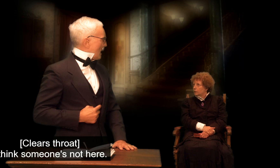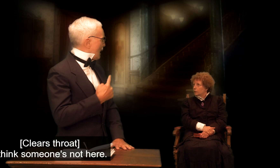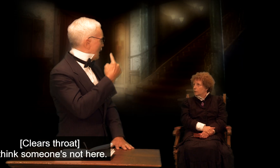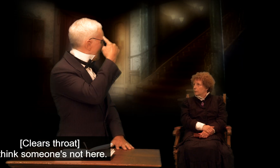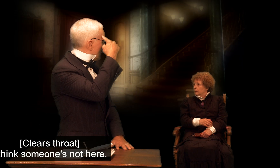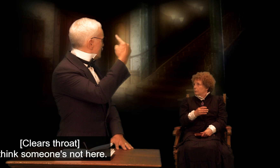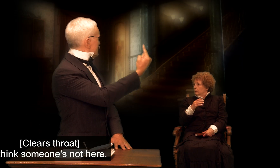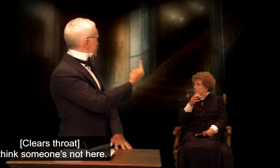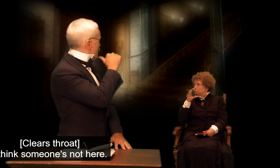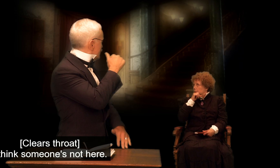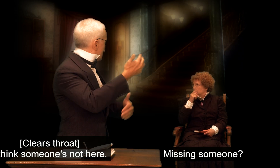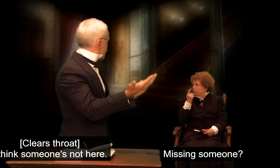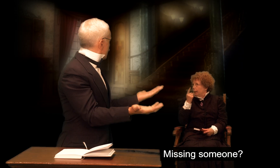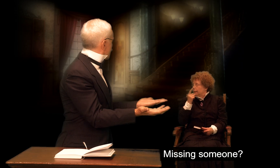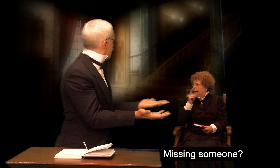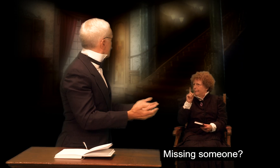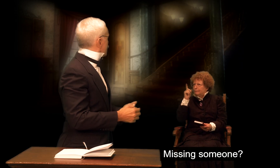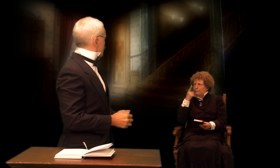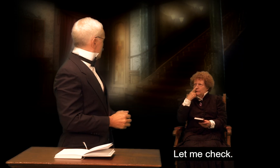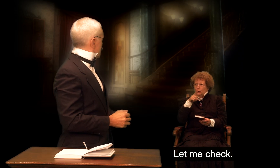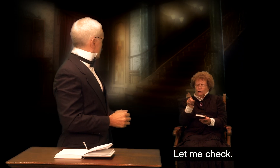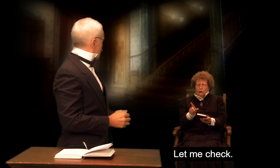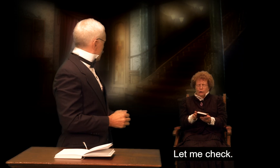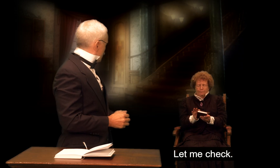I think someone's not here. Missing someone? Let me check.